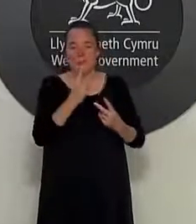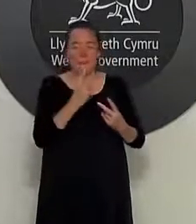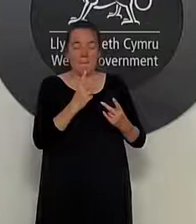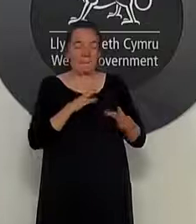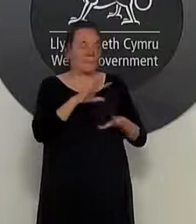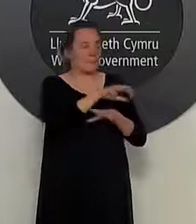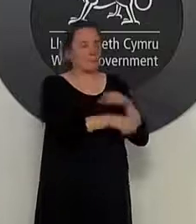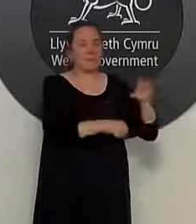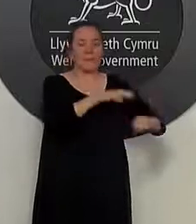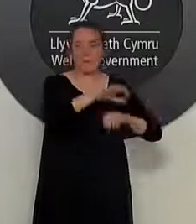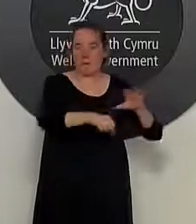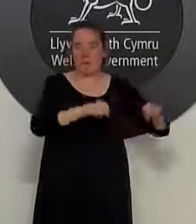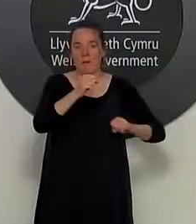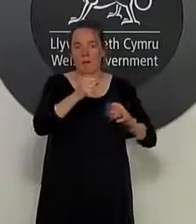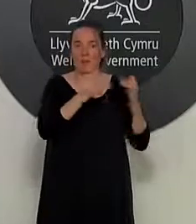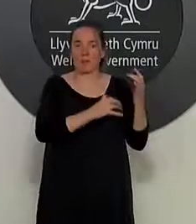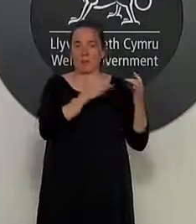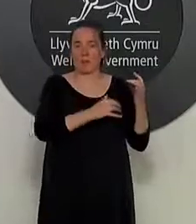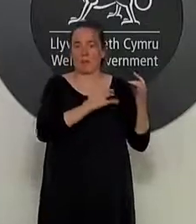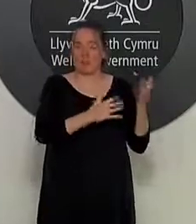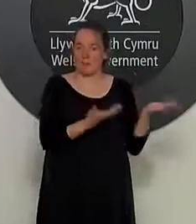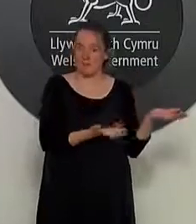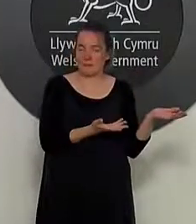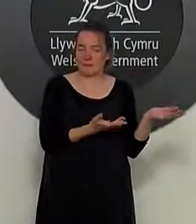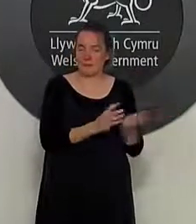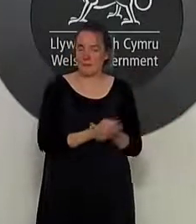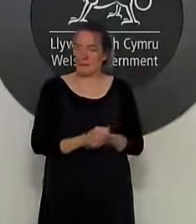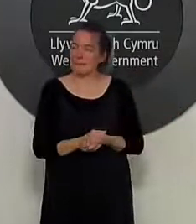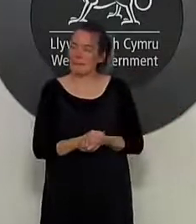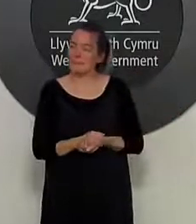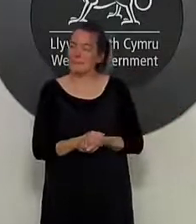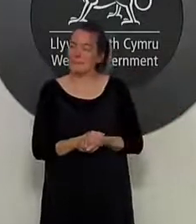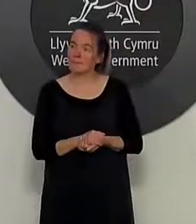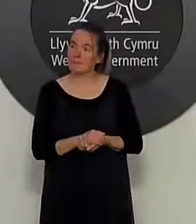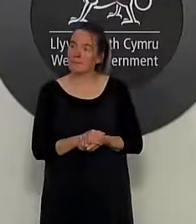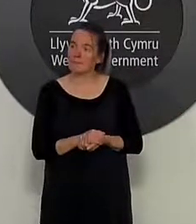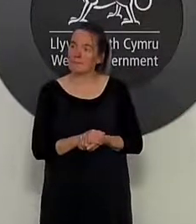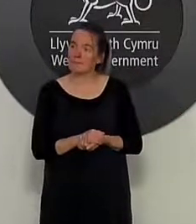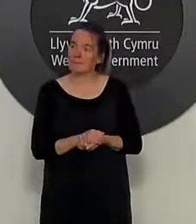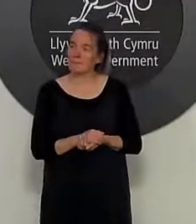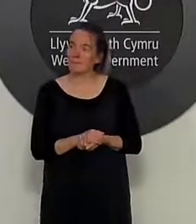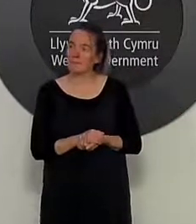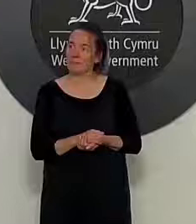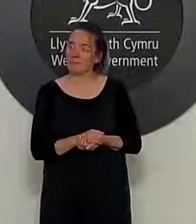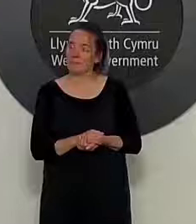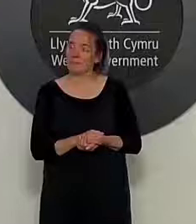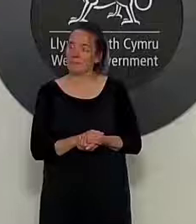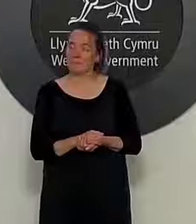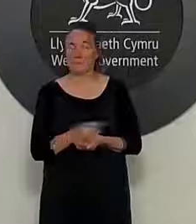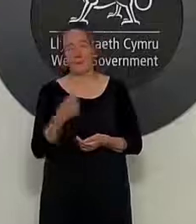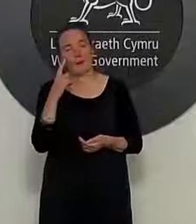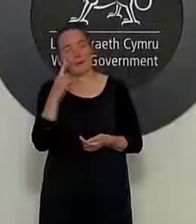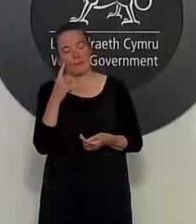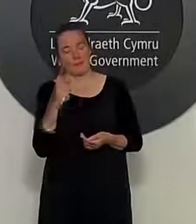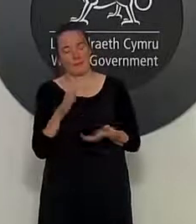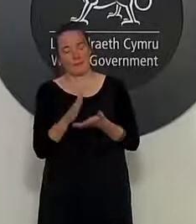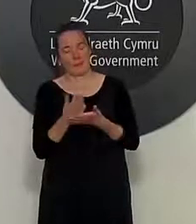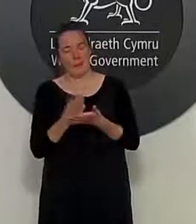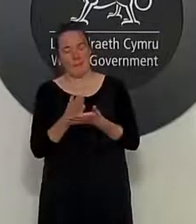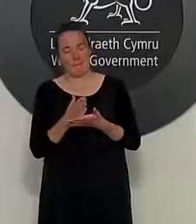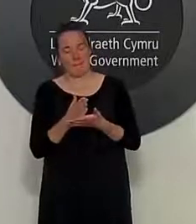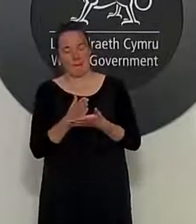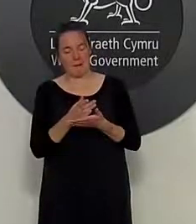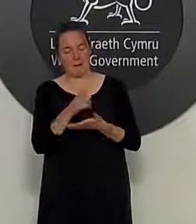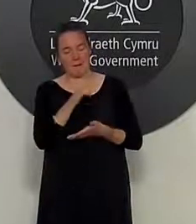the things that make it a success in the first place. Yeah, and I think the dilemma that is at the heart of